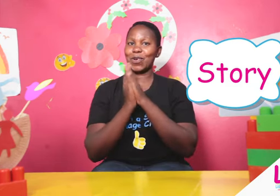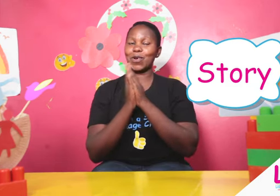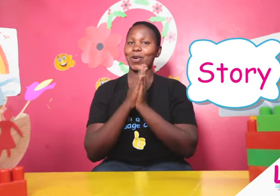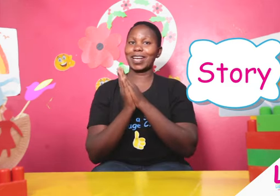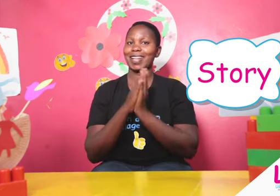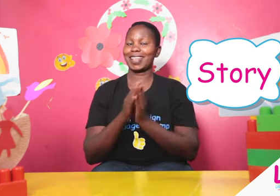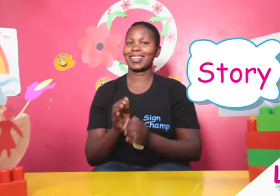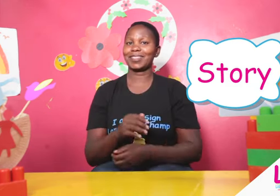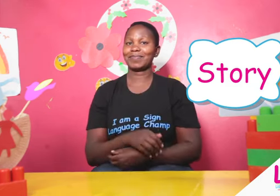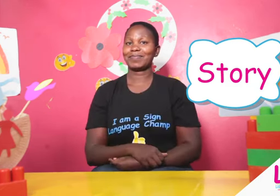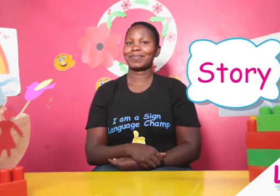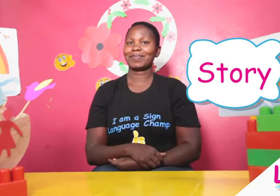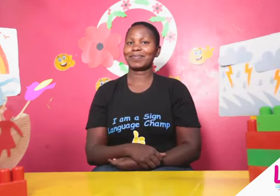story.